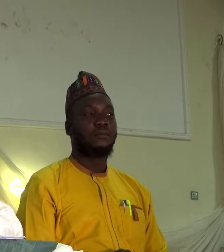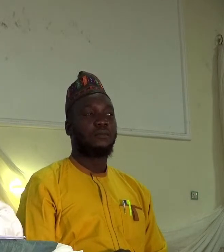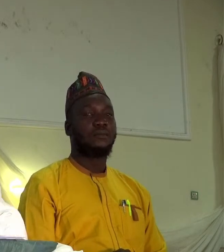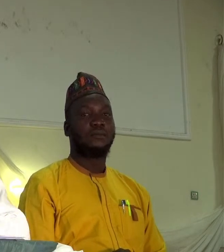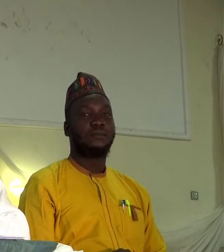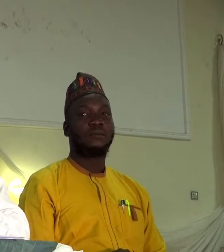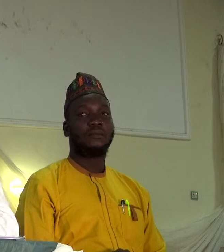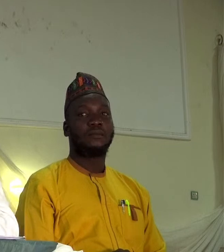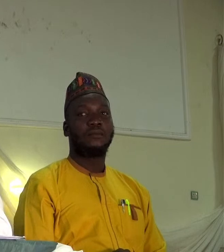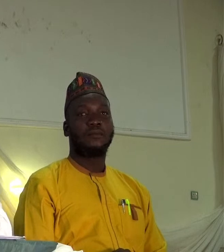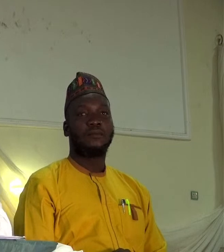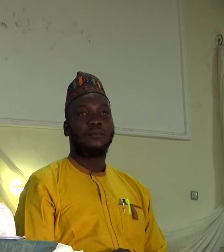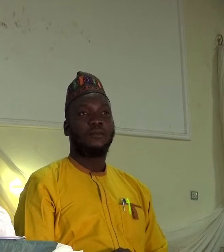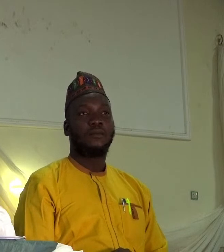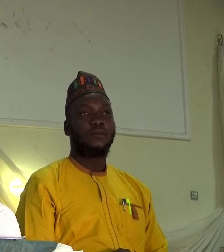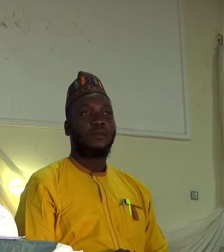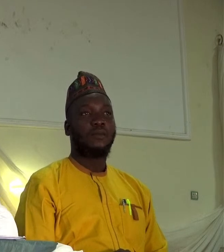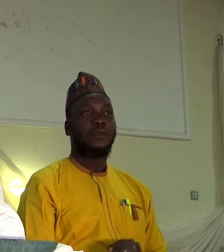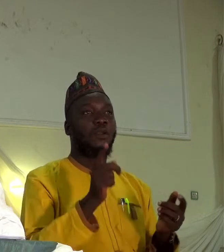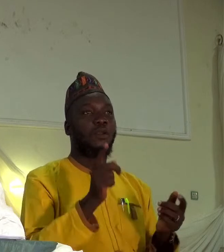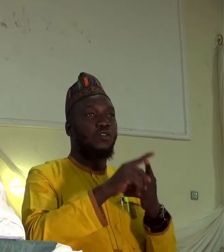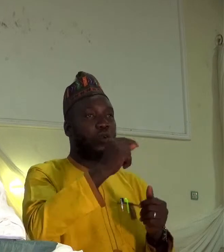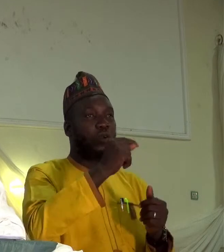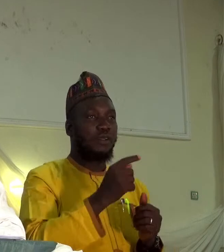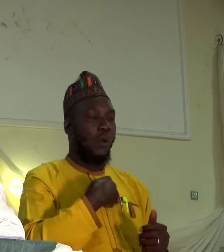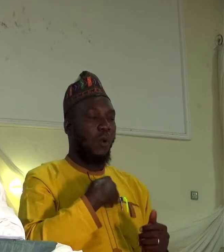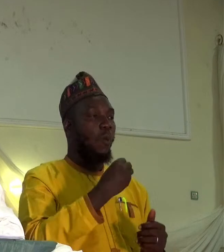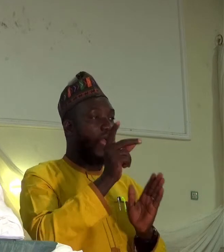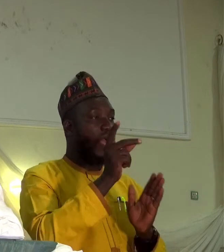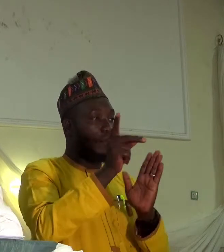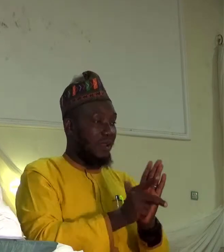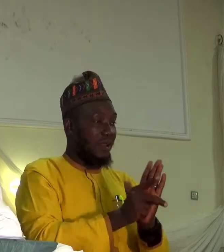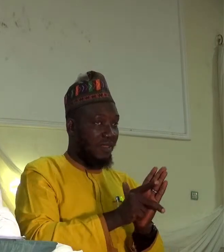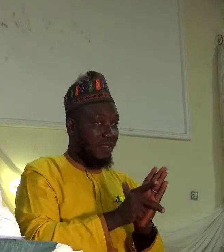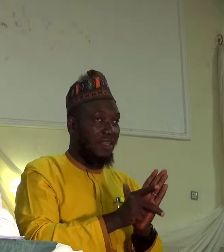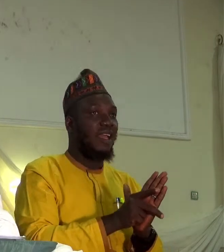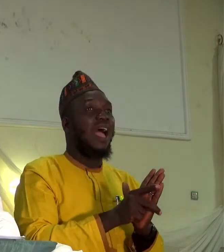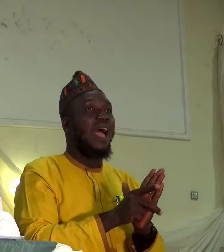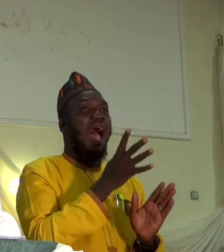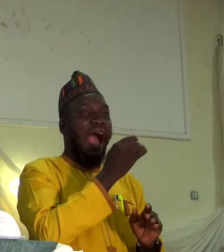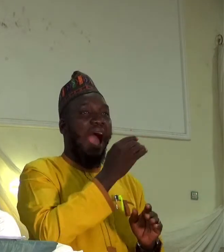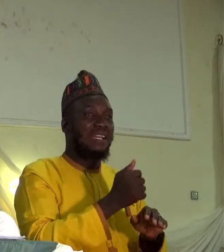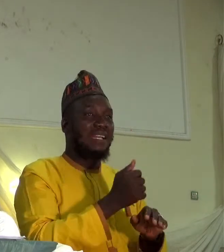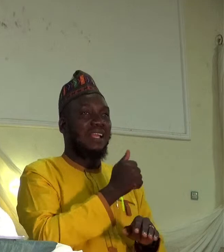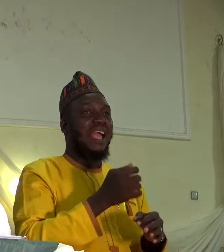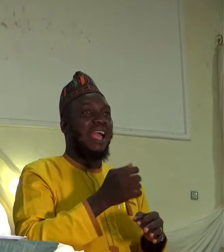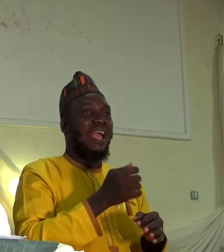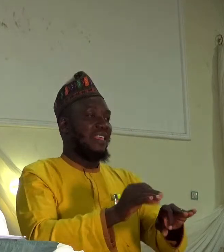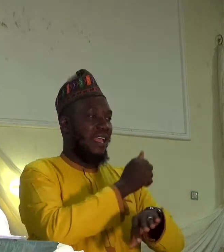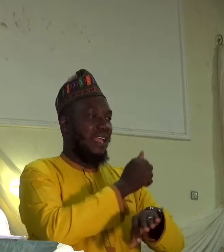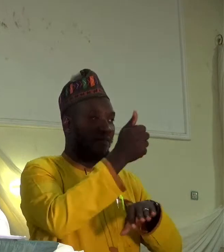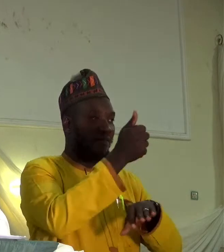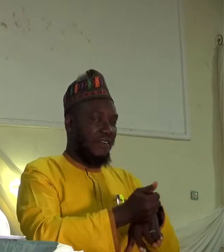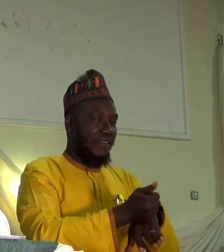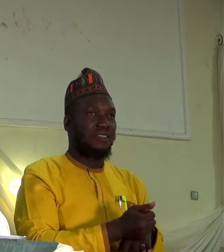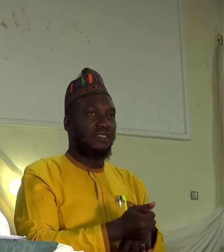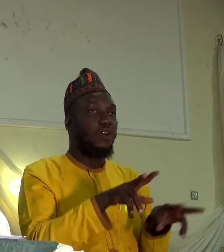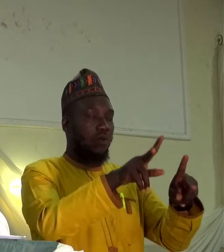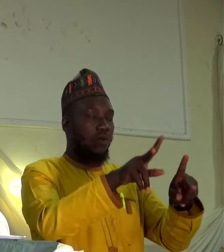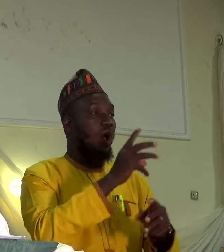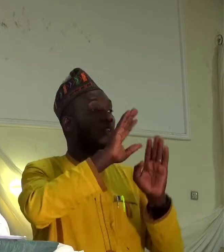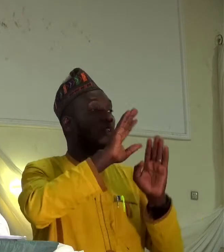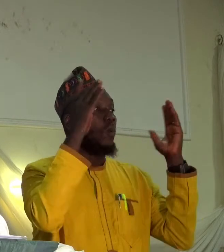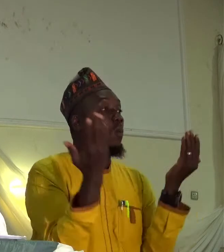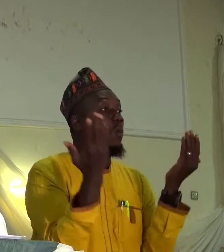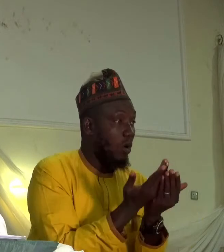only these successes are due to the wise policies and essential foundations laid down by the prudent leadership. Look at the word